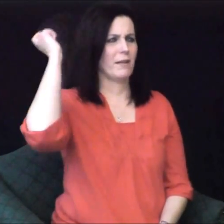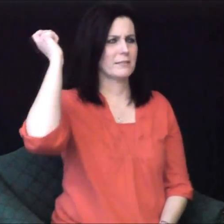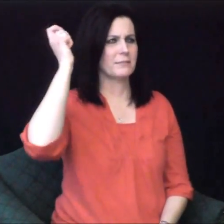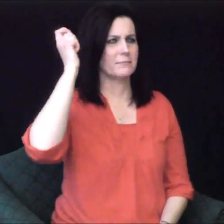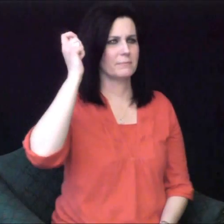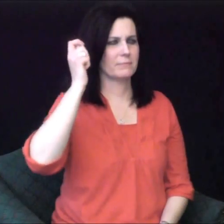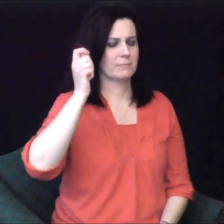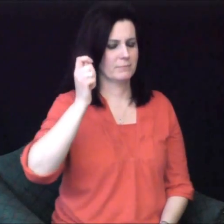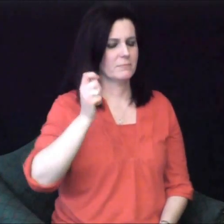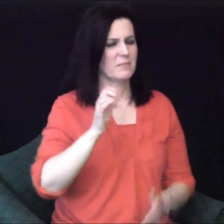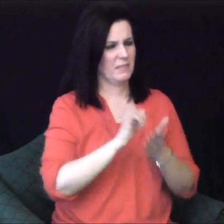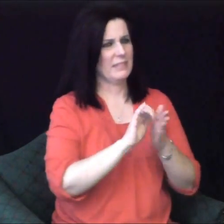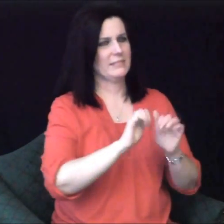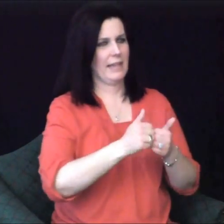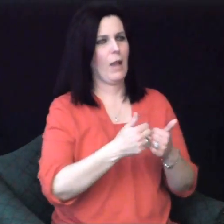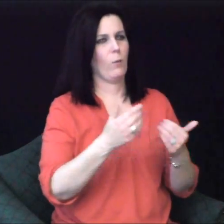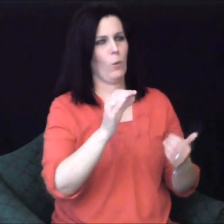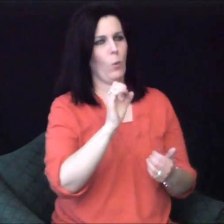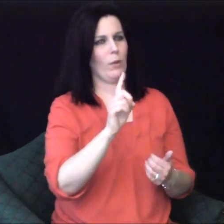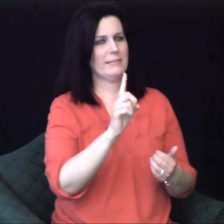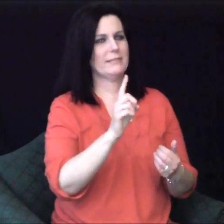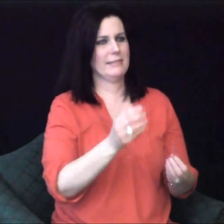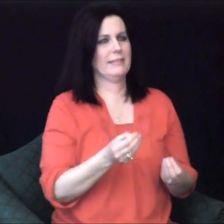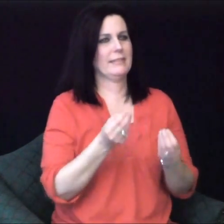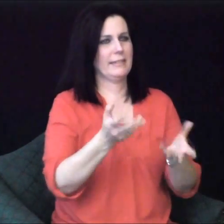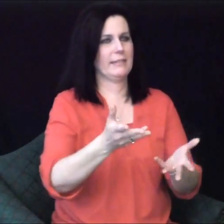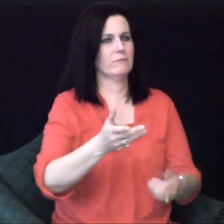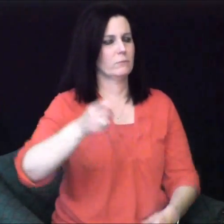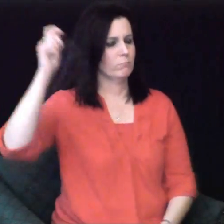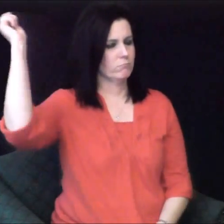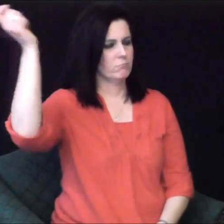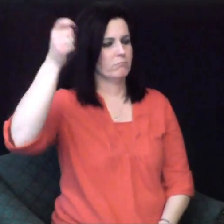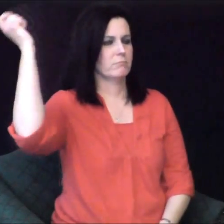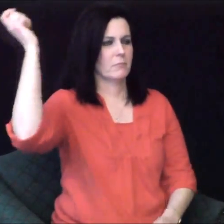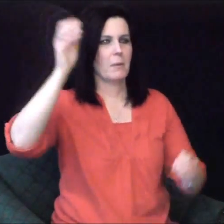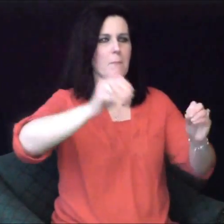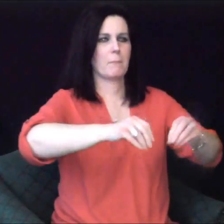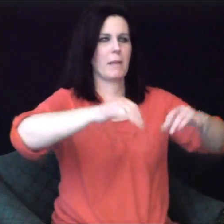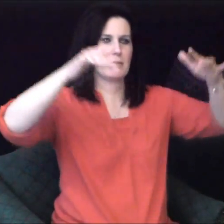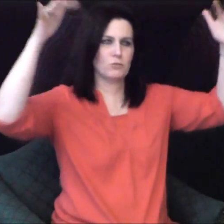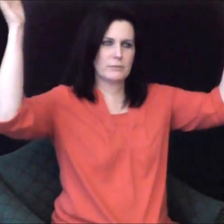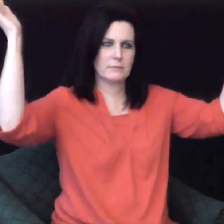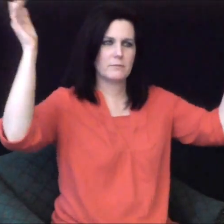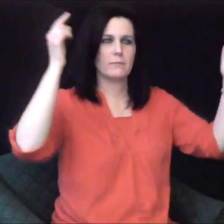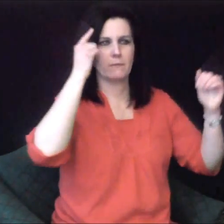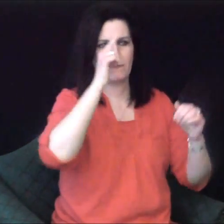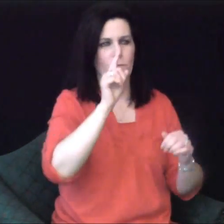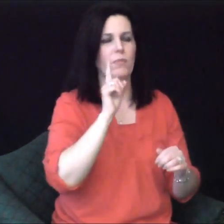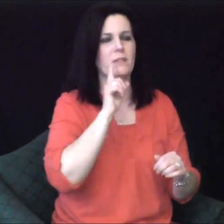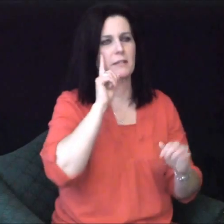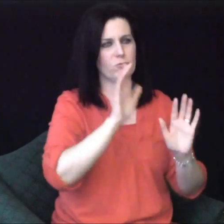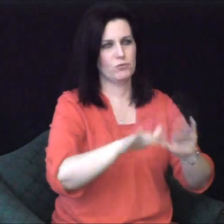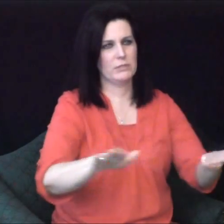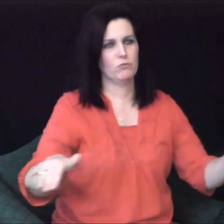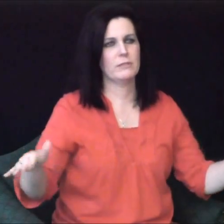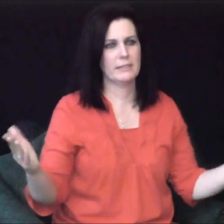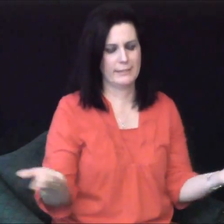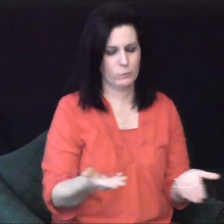wand. That's how OSD is. It's magic for the deaf children here.